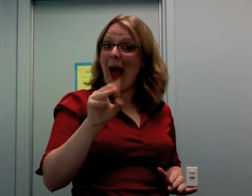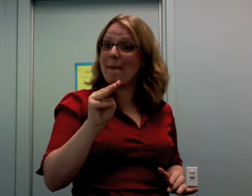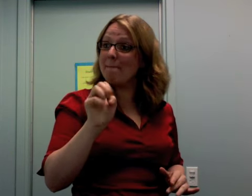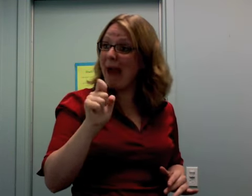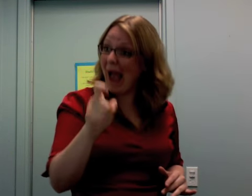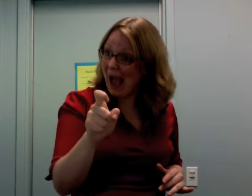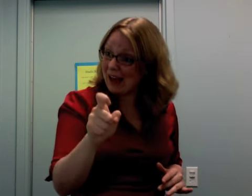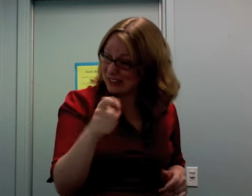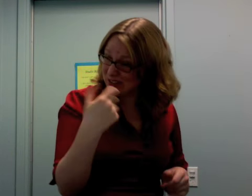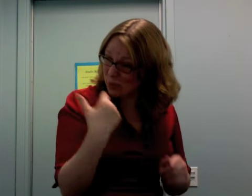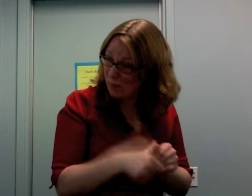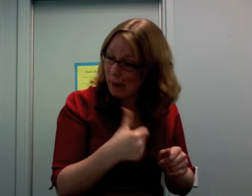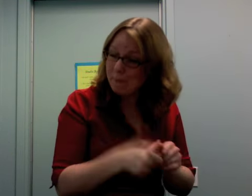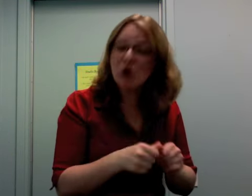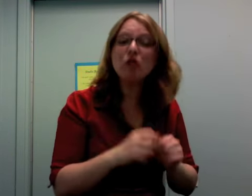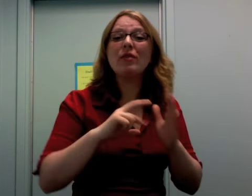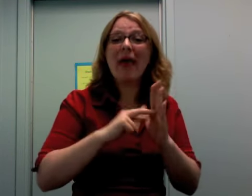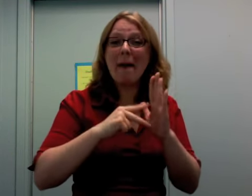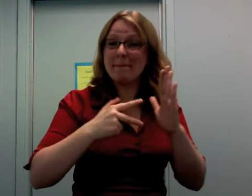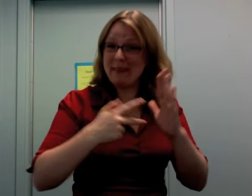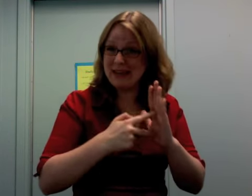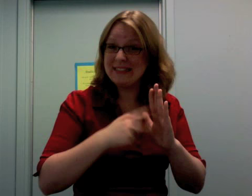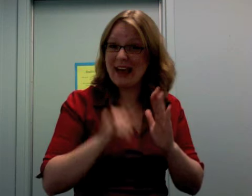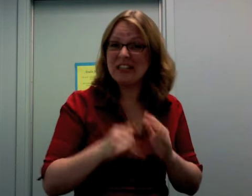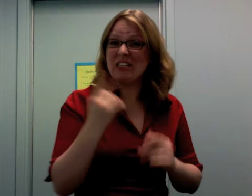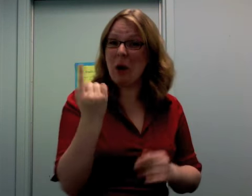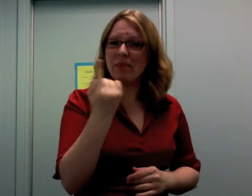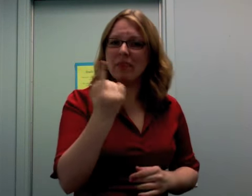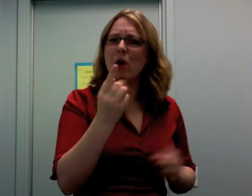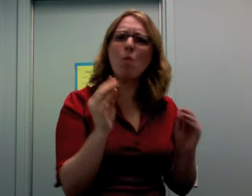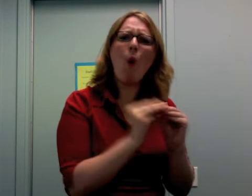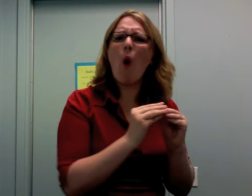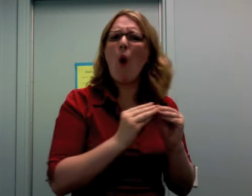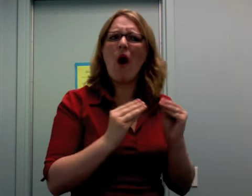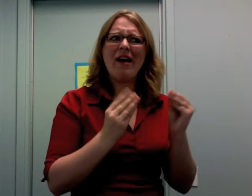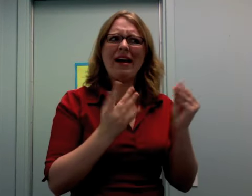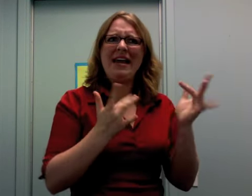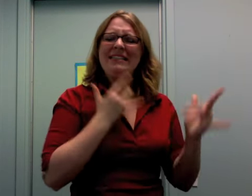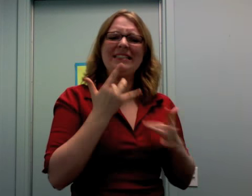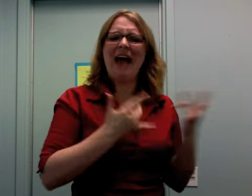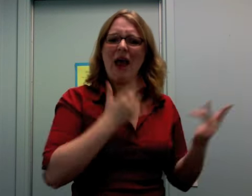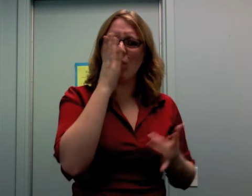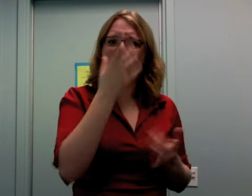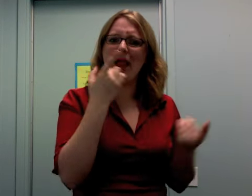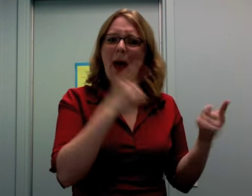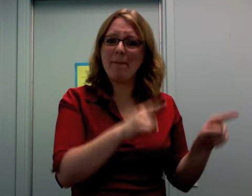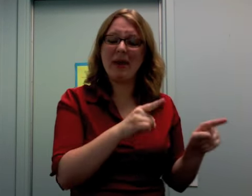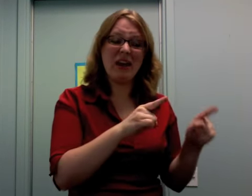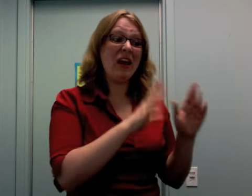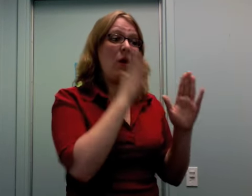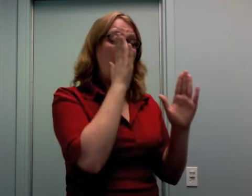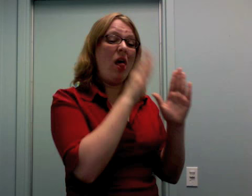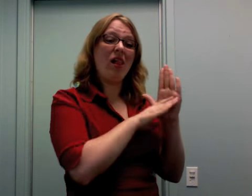So that means that something even more exciting is going to happen. It's going to happen later